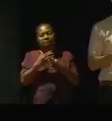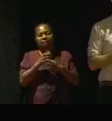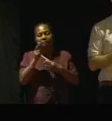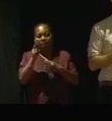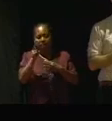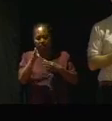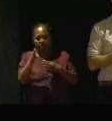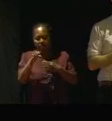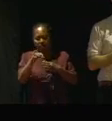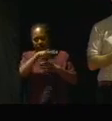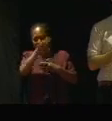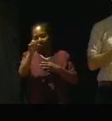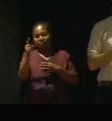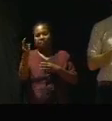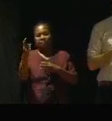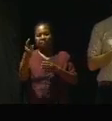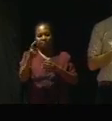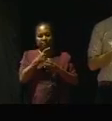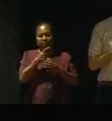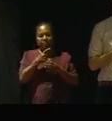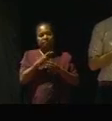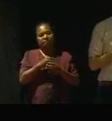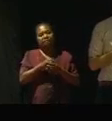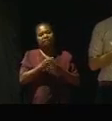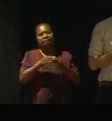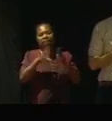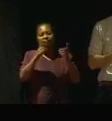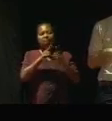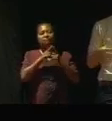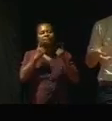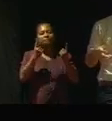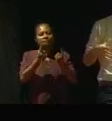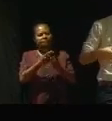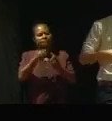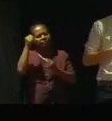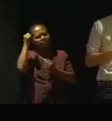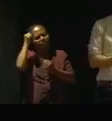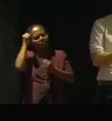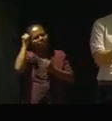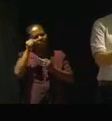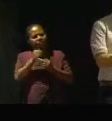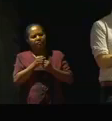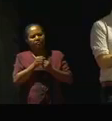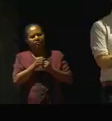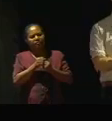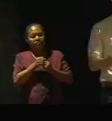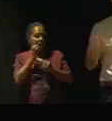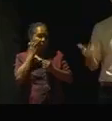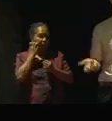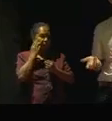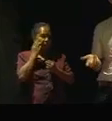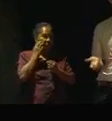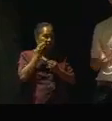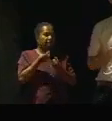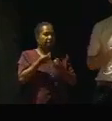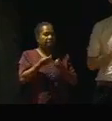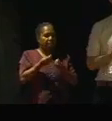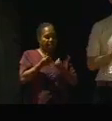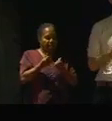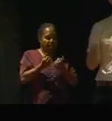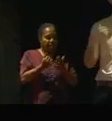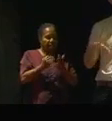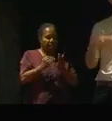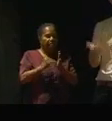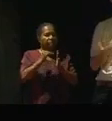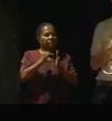again, it all comes down to tackling some of the biggest things first, and knowing that things, while they might seem simple on the surface,